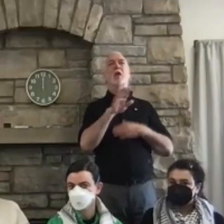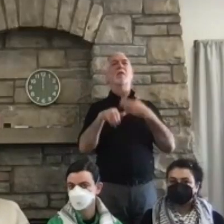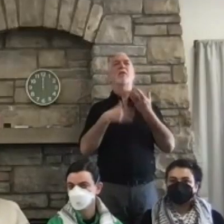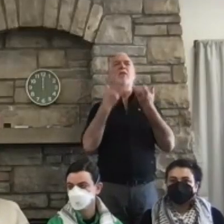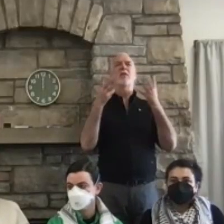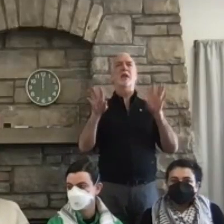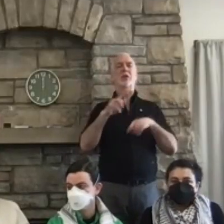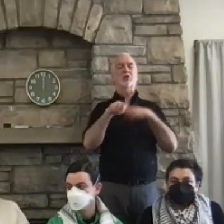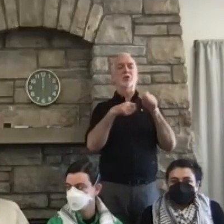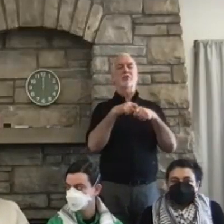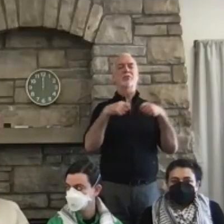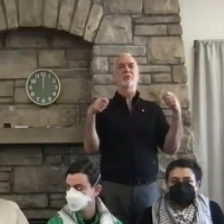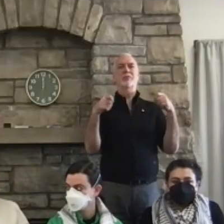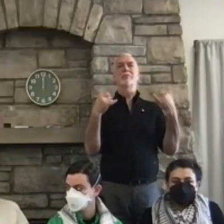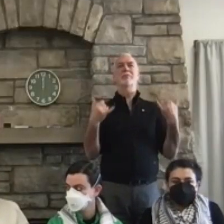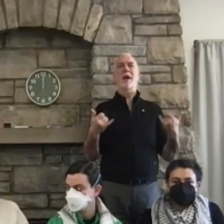up.